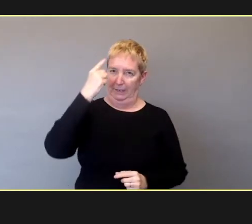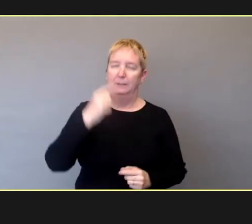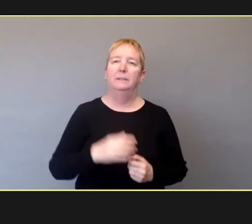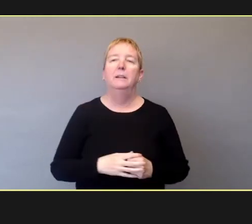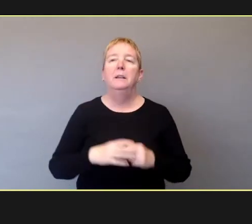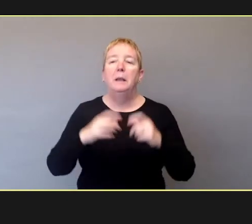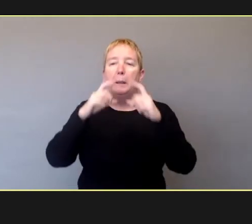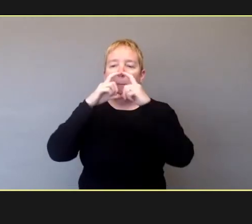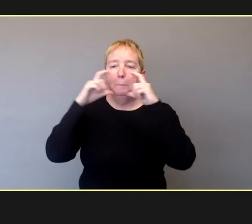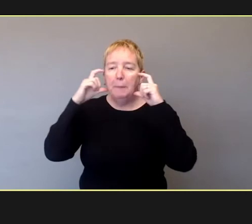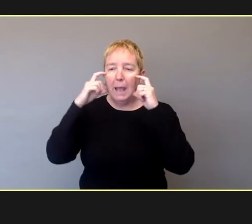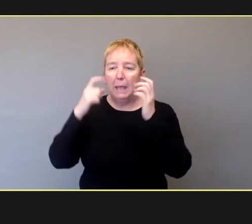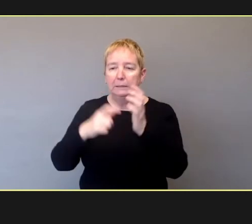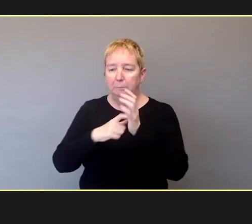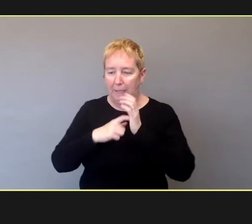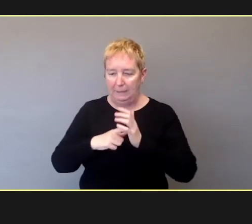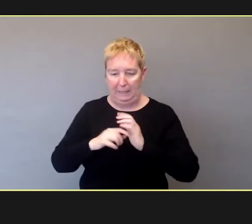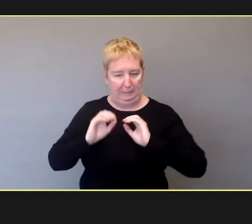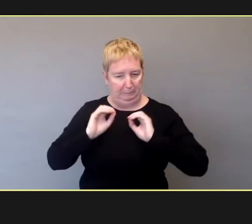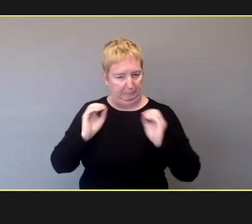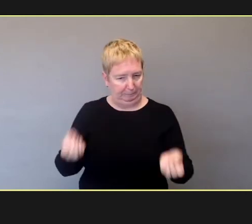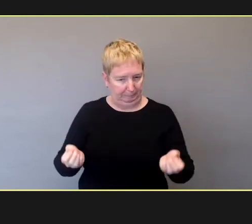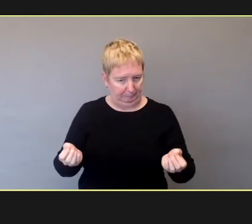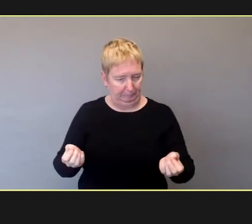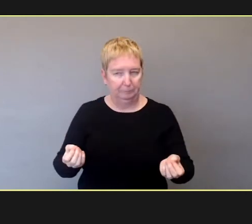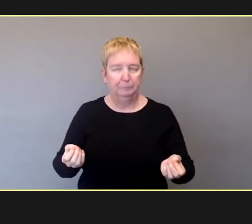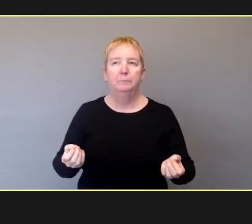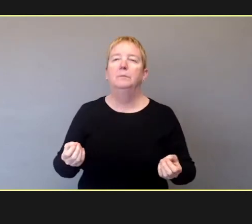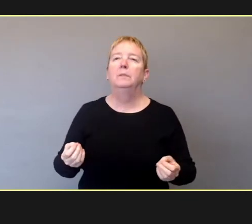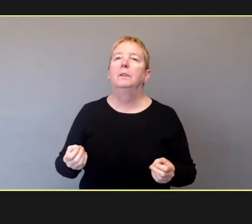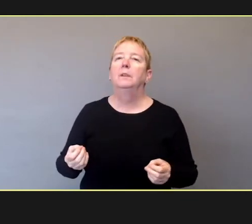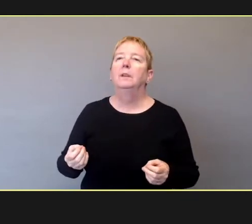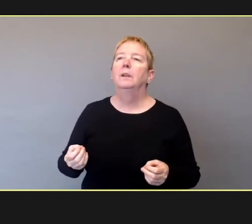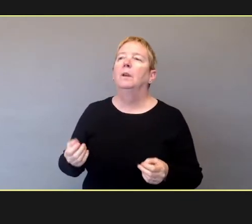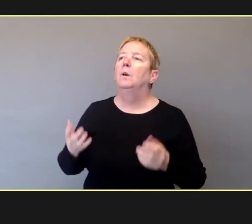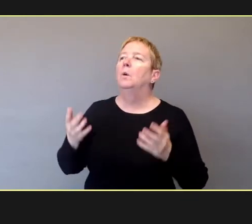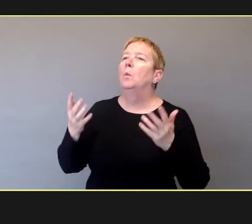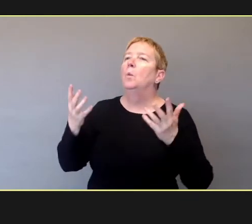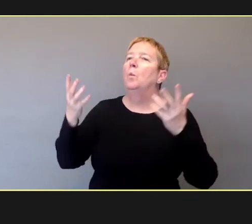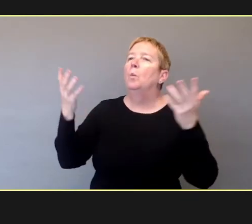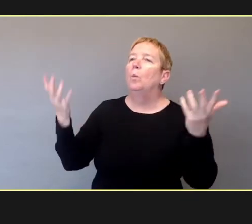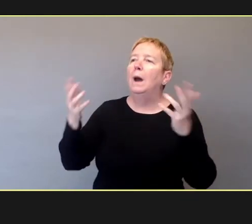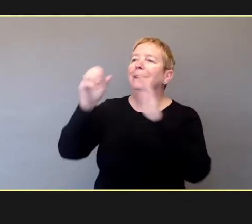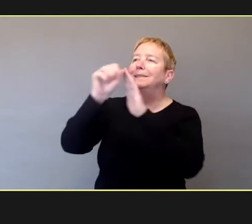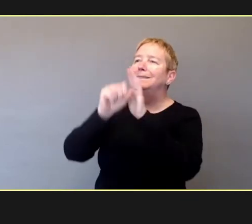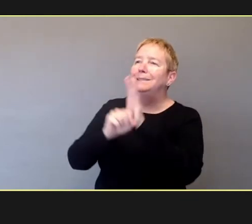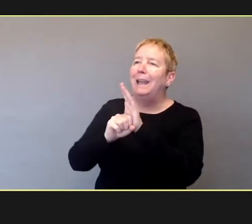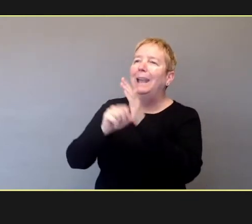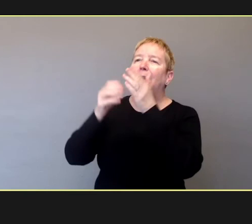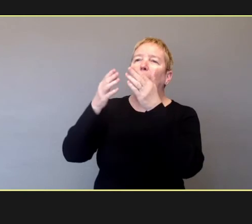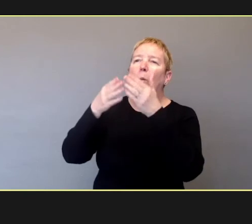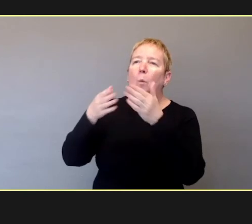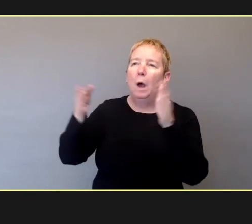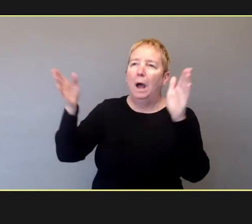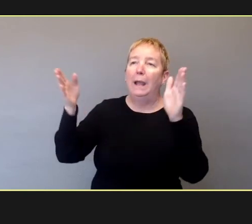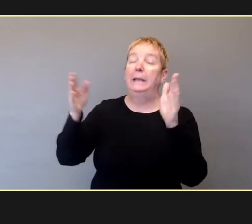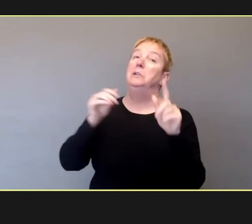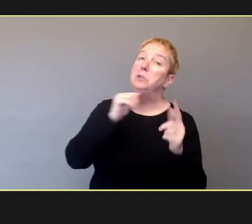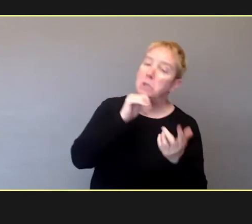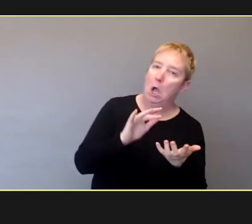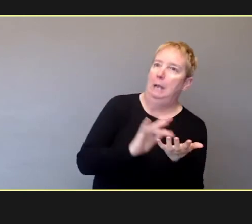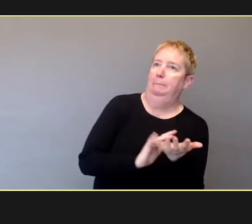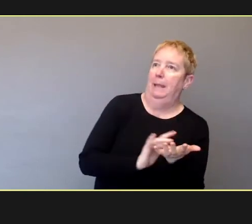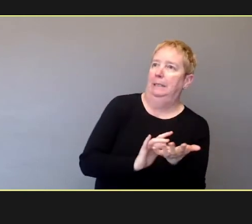mandate lifted, what statewide non-pharmaceutical interventions are left in New Mexico?